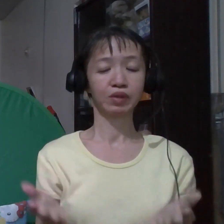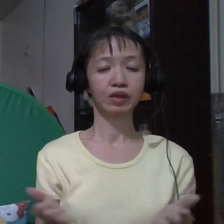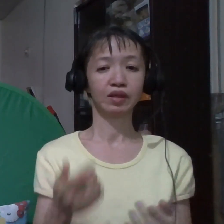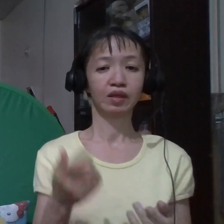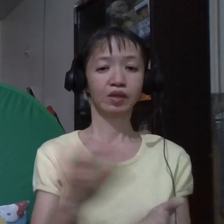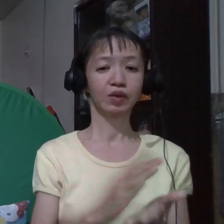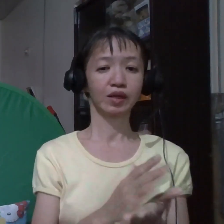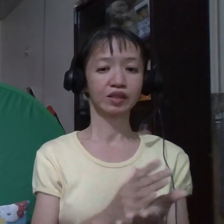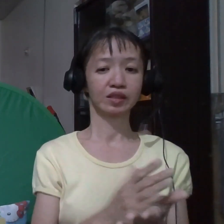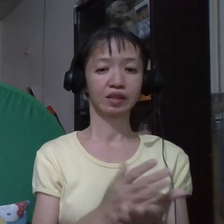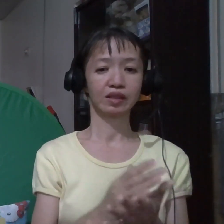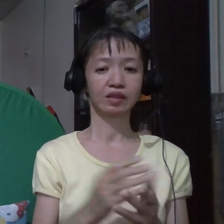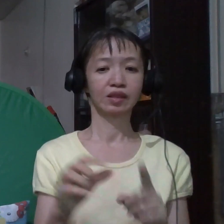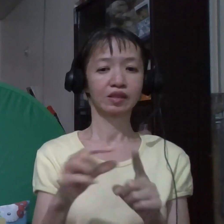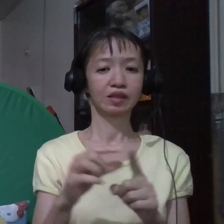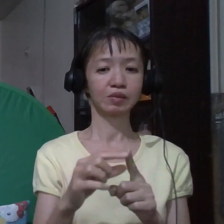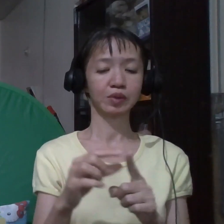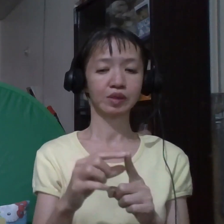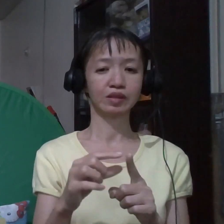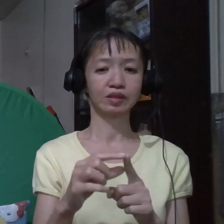maybe you can share some words